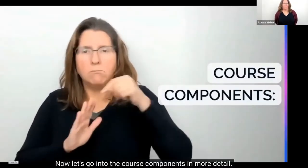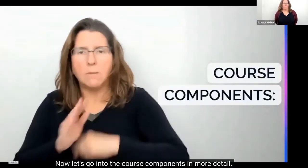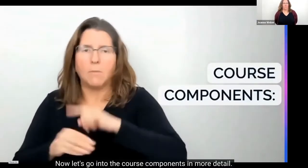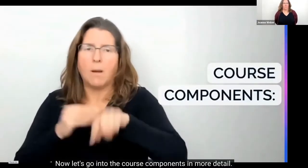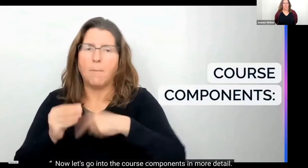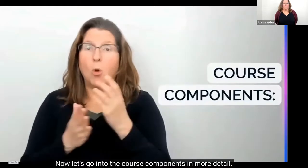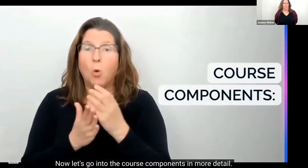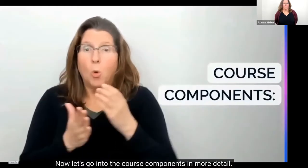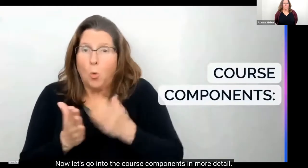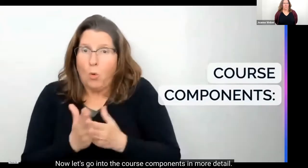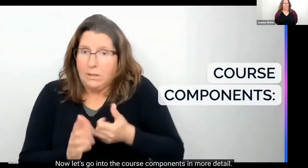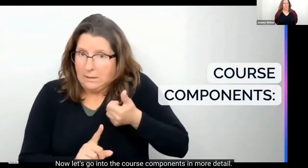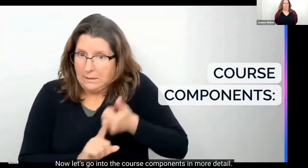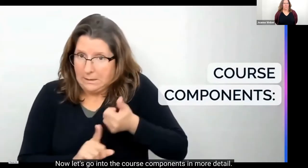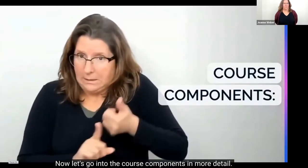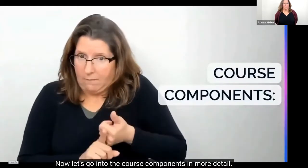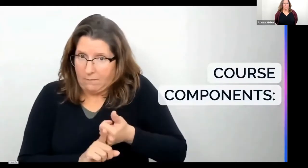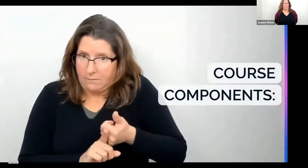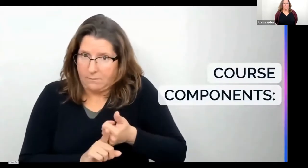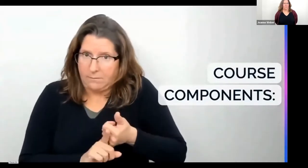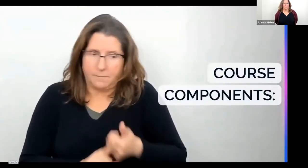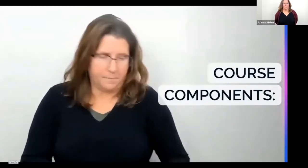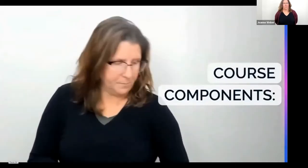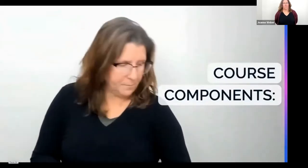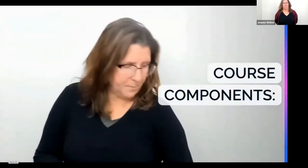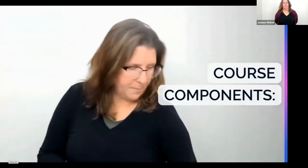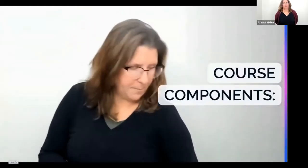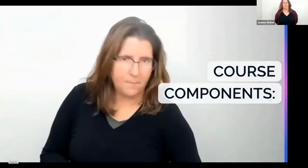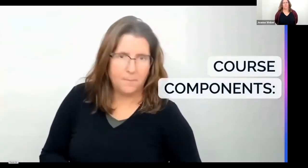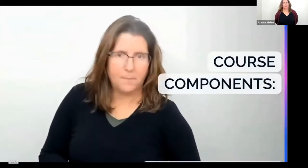Now let's go into the course components in more detail.